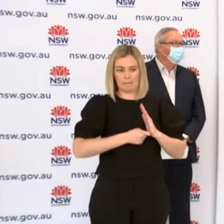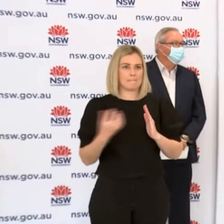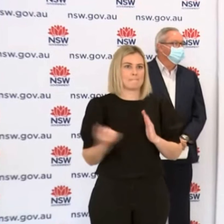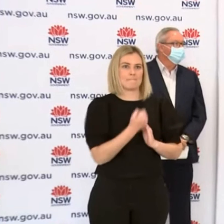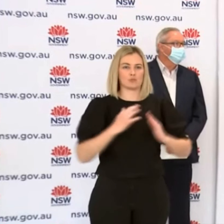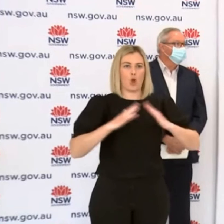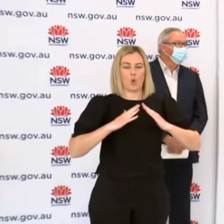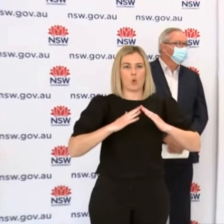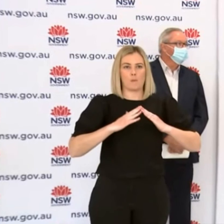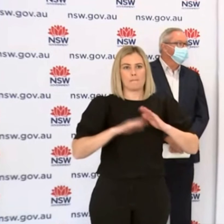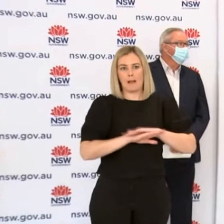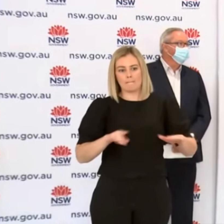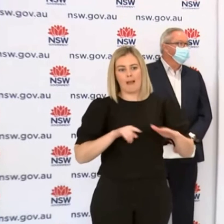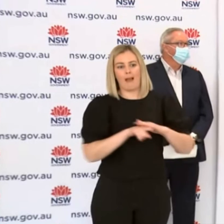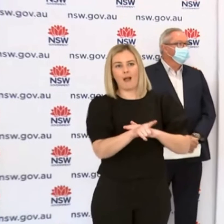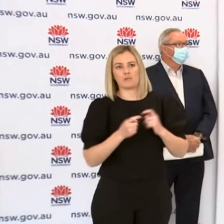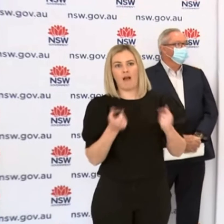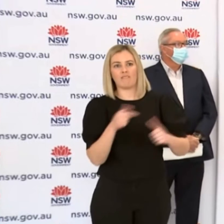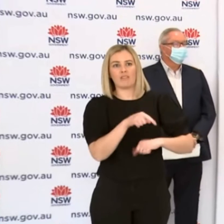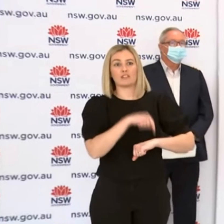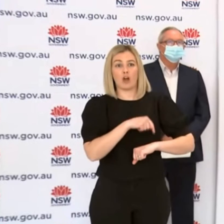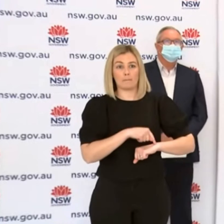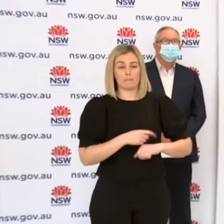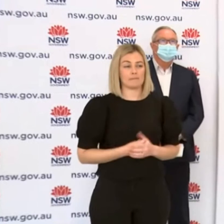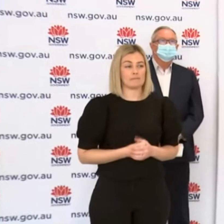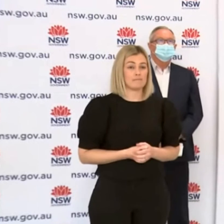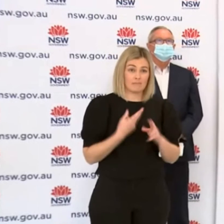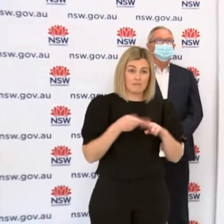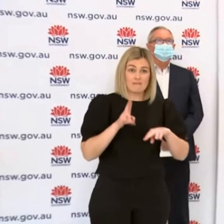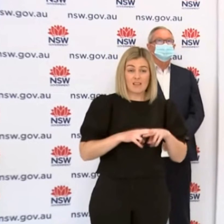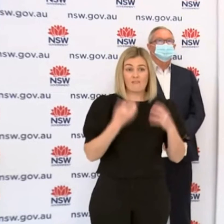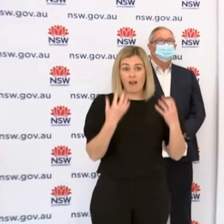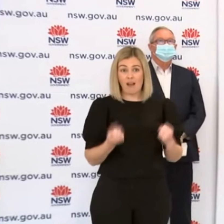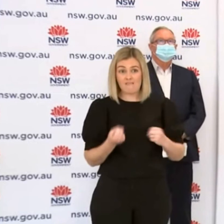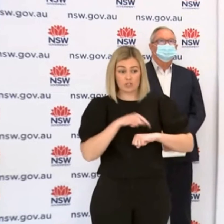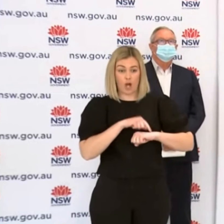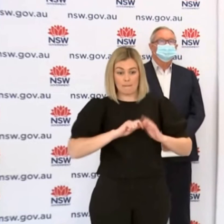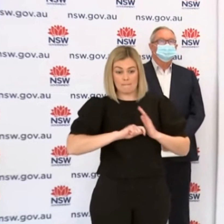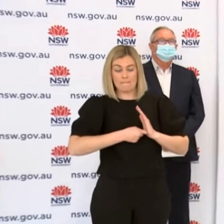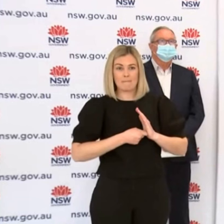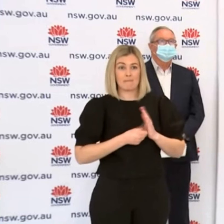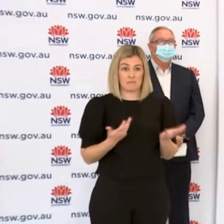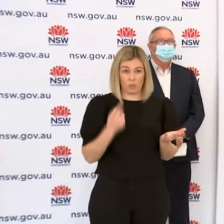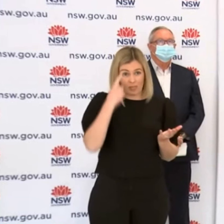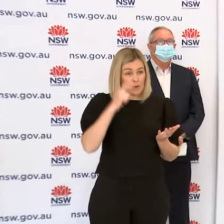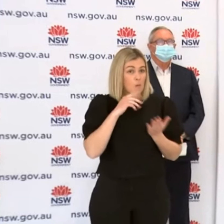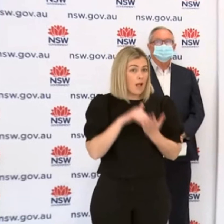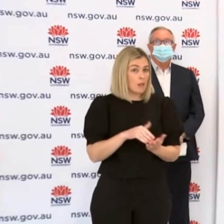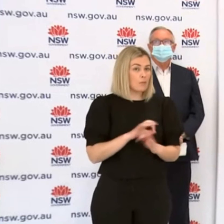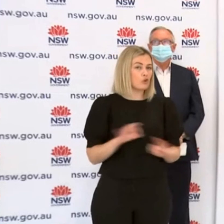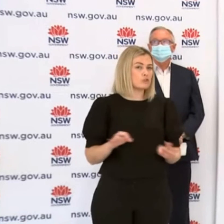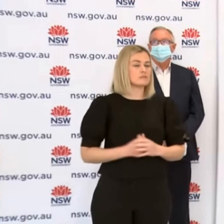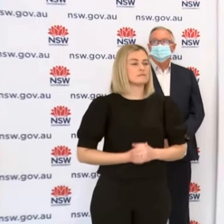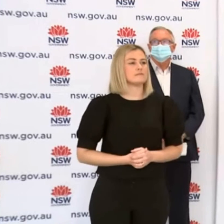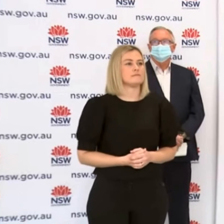risk LGAs? Would a curfew, if that was imposed, would that be of assistance? Look, from a